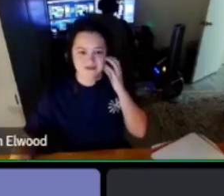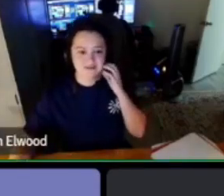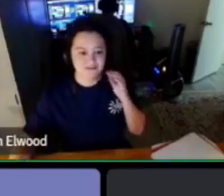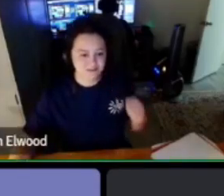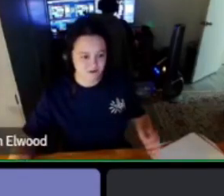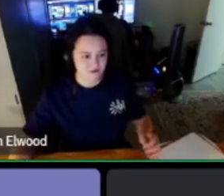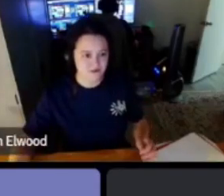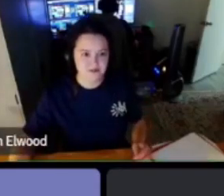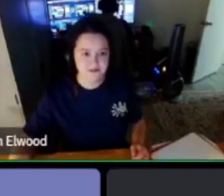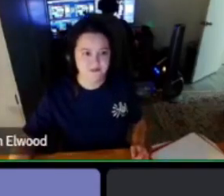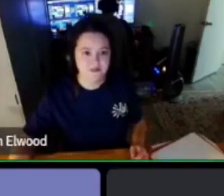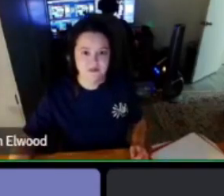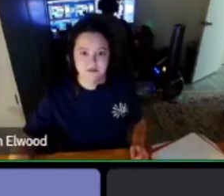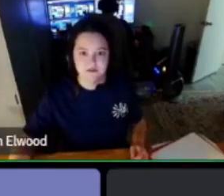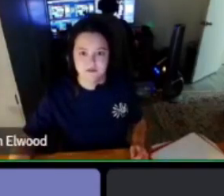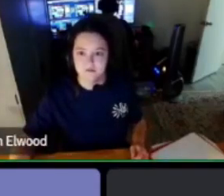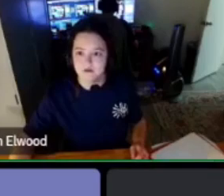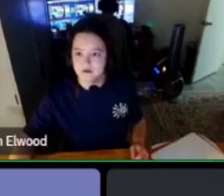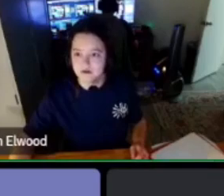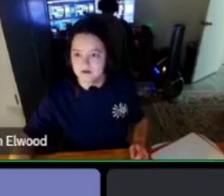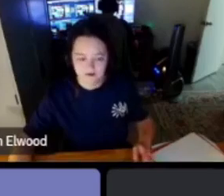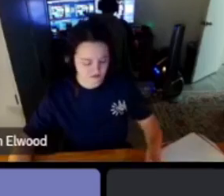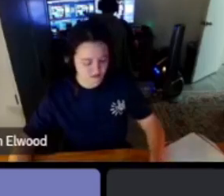So, let's see. Come on.